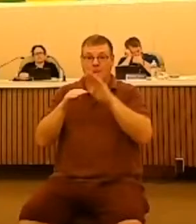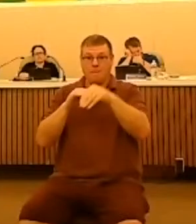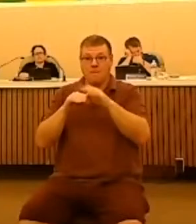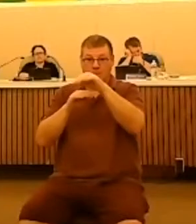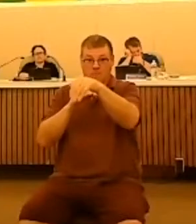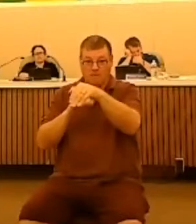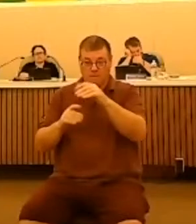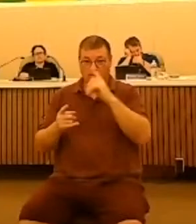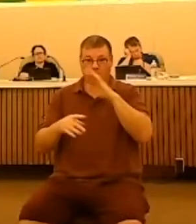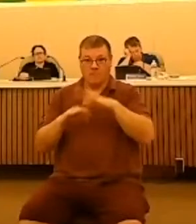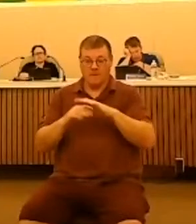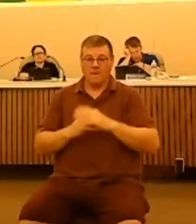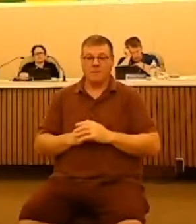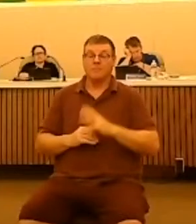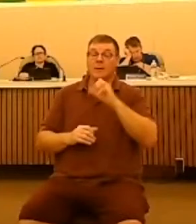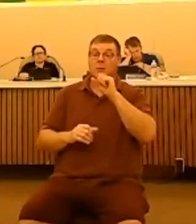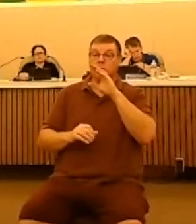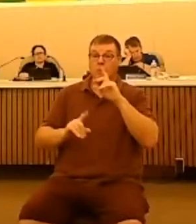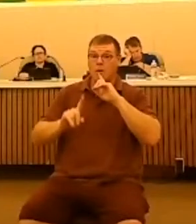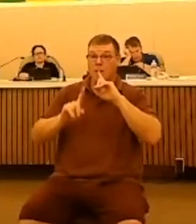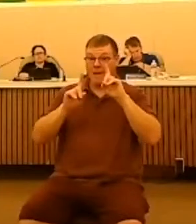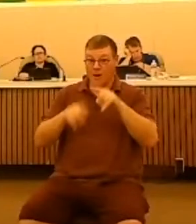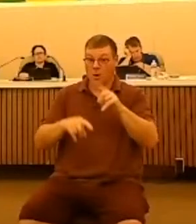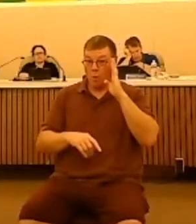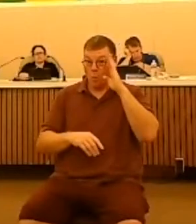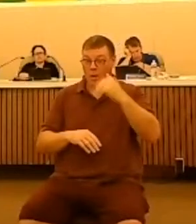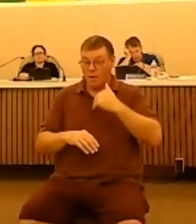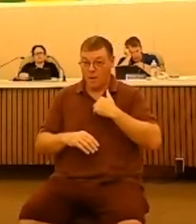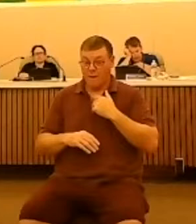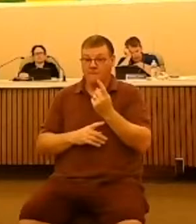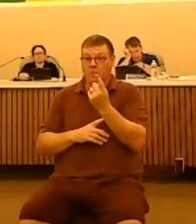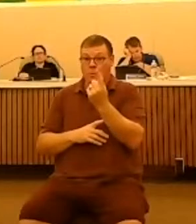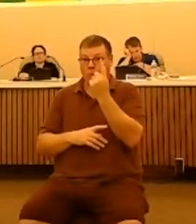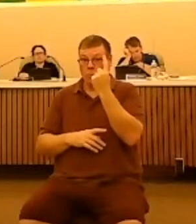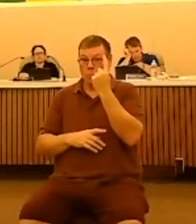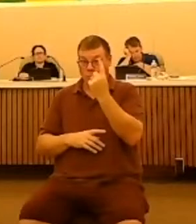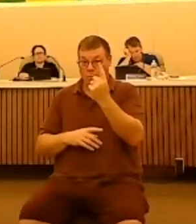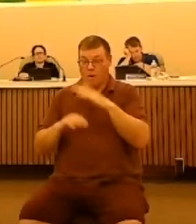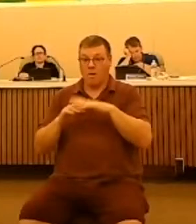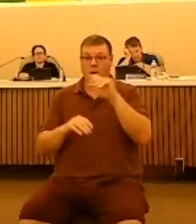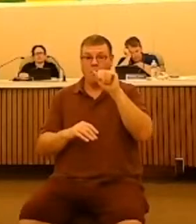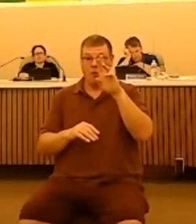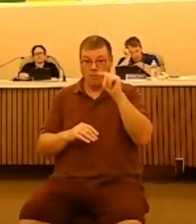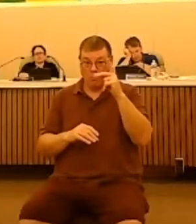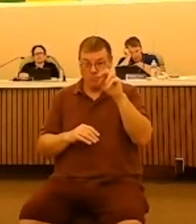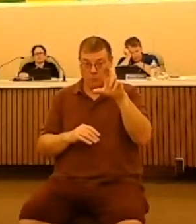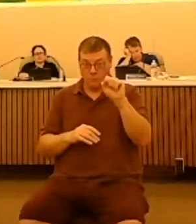Nevins? So the answer was there was going to be one on Authors.